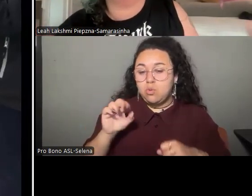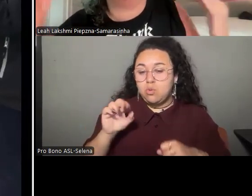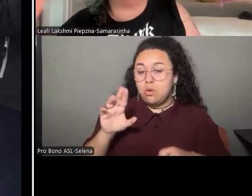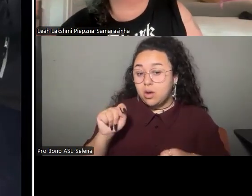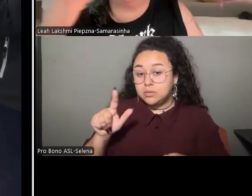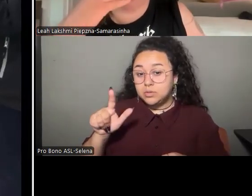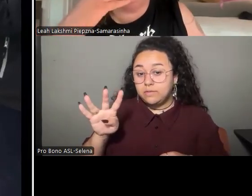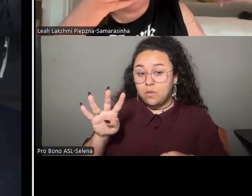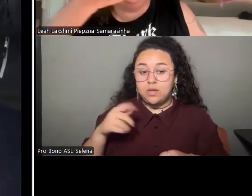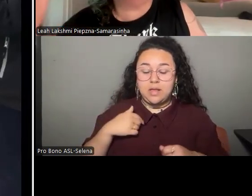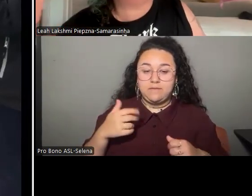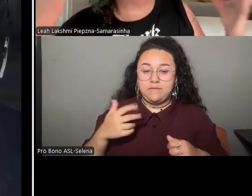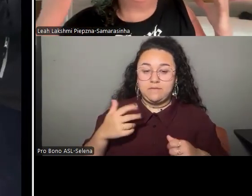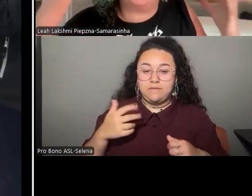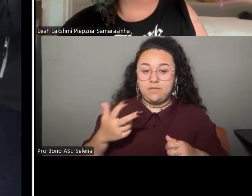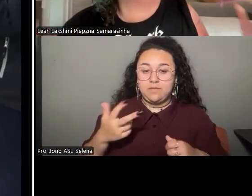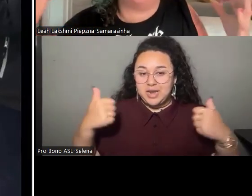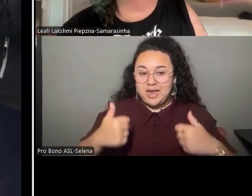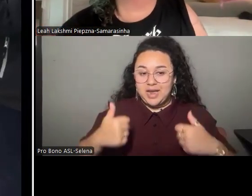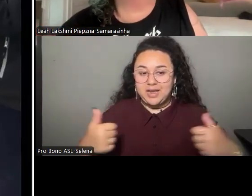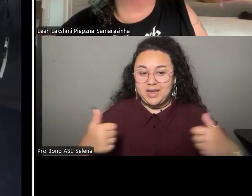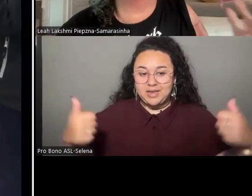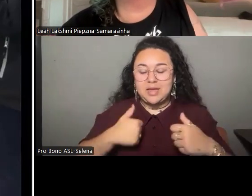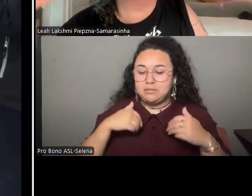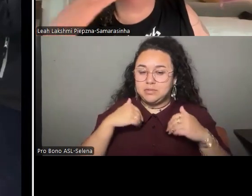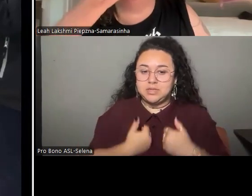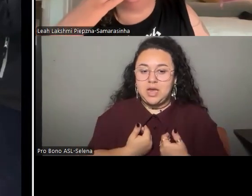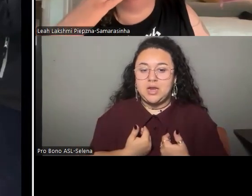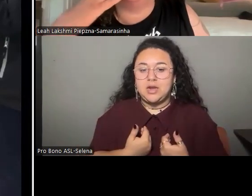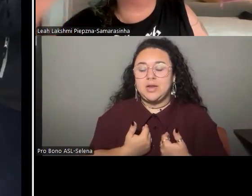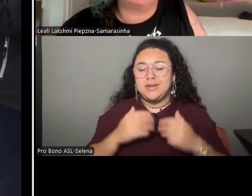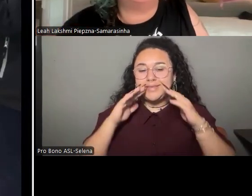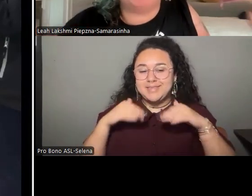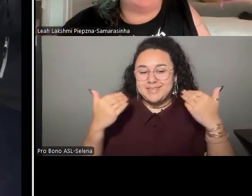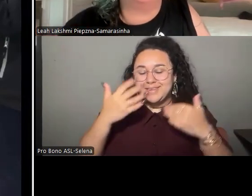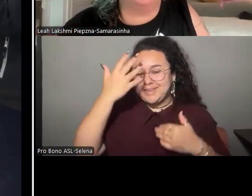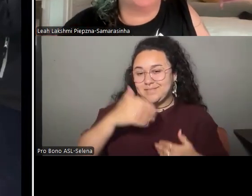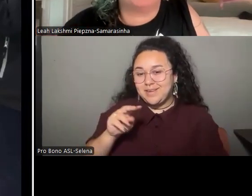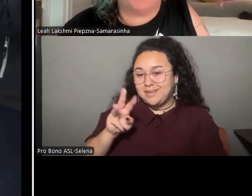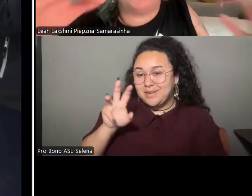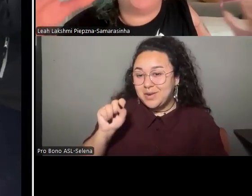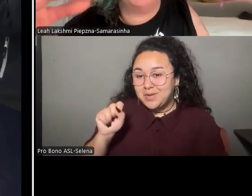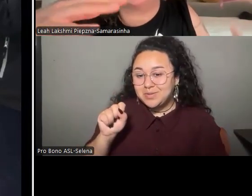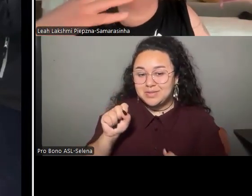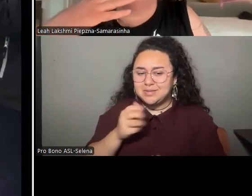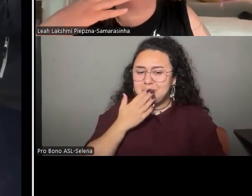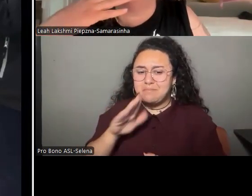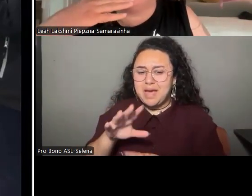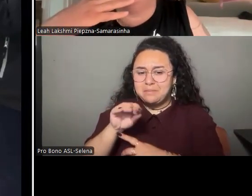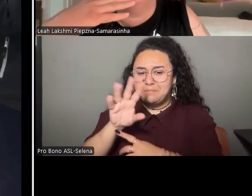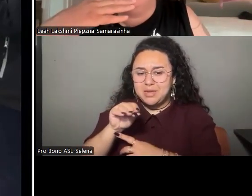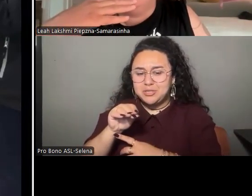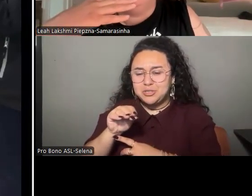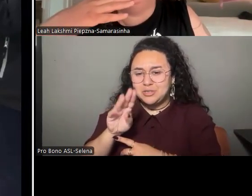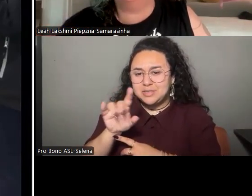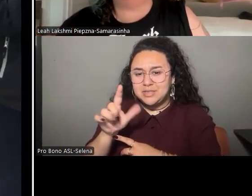3 jackets on. I was so tired. We're like grinning wildly in front of this newsstand. And it's a bad cell phone picture, but this is the documentation we